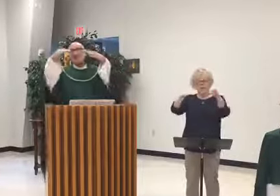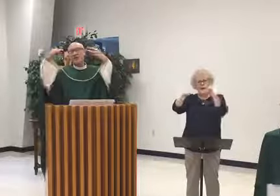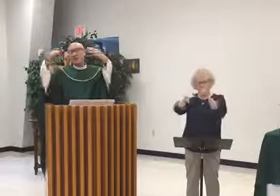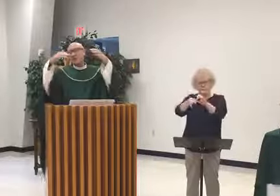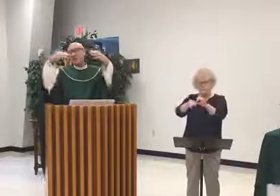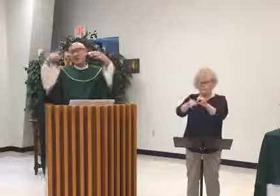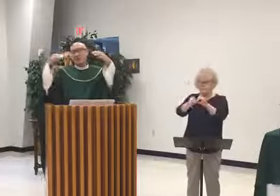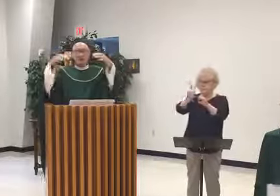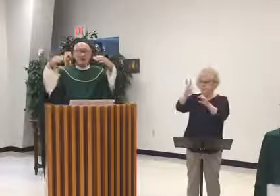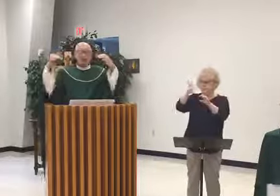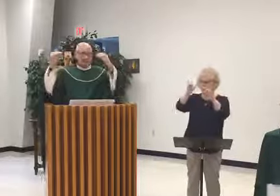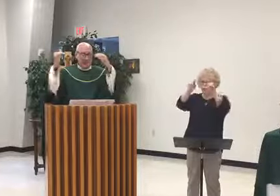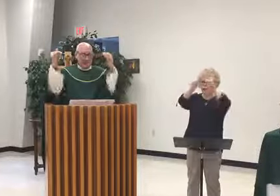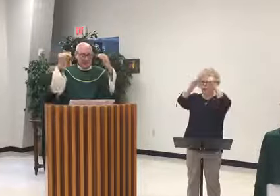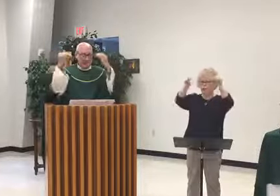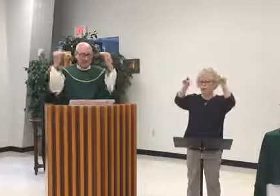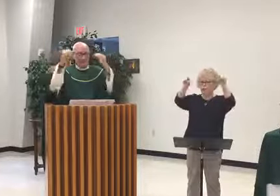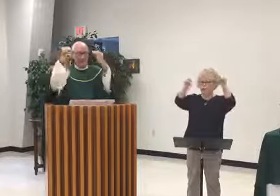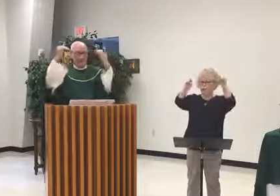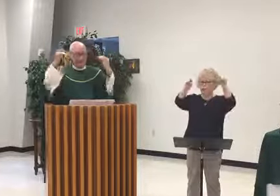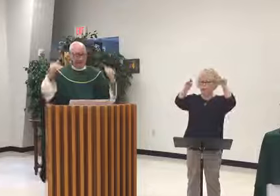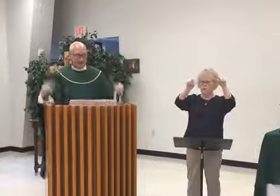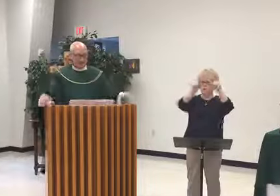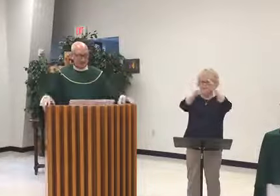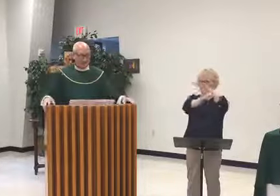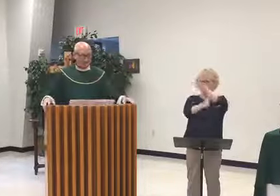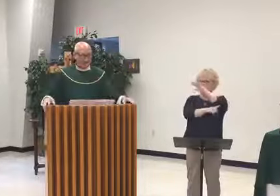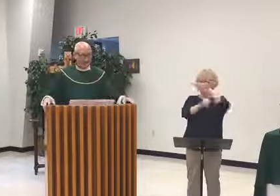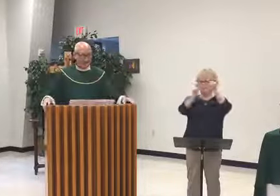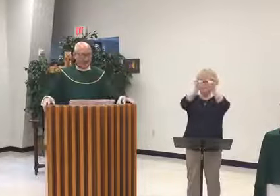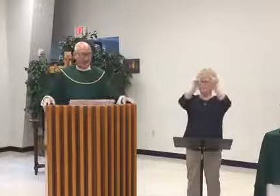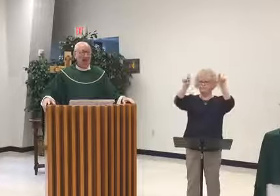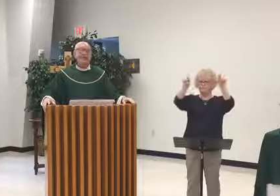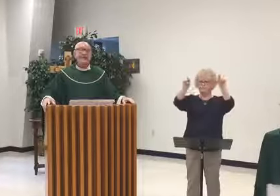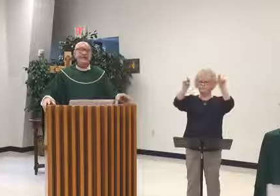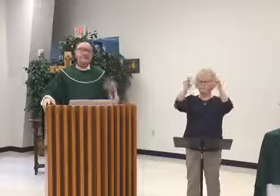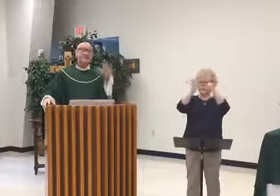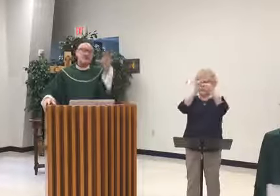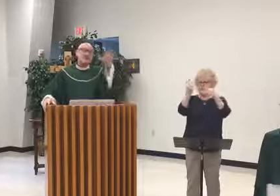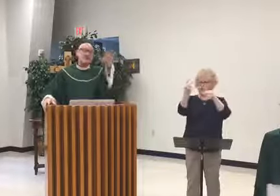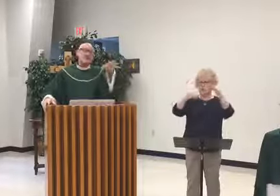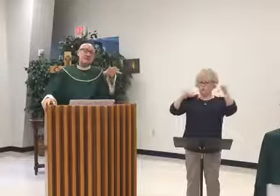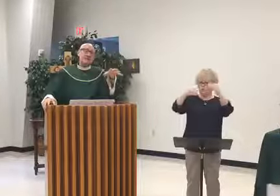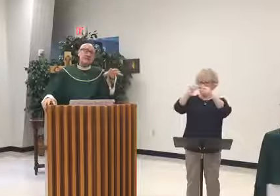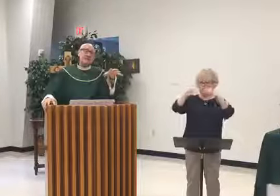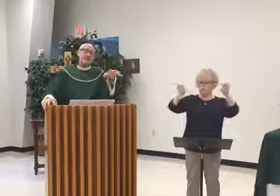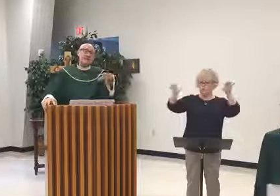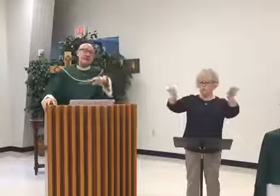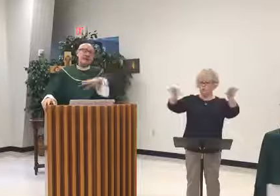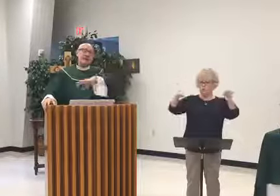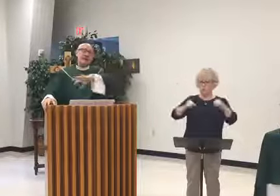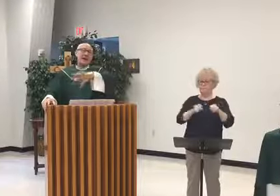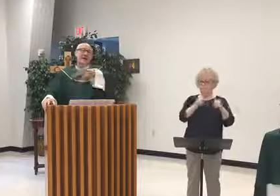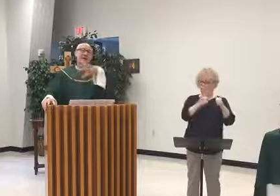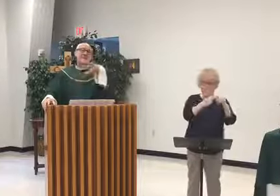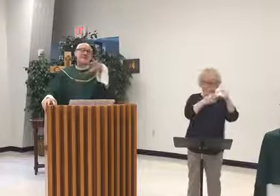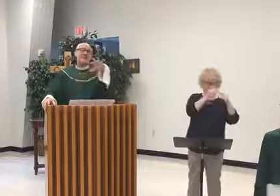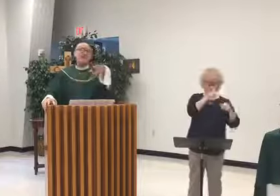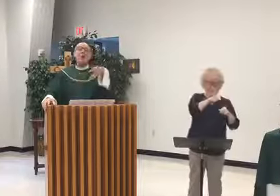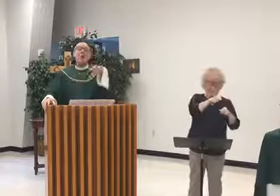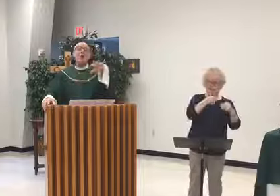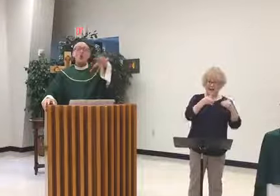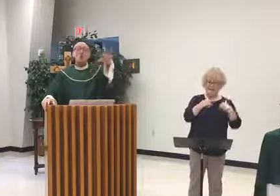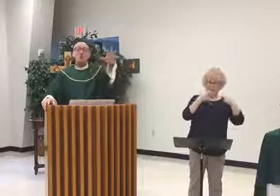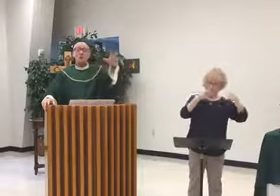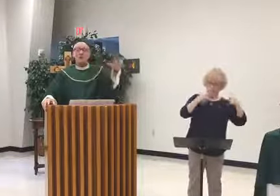about on the third level by this bridge. And in the first building, that's where we had the